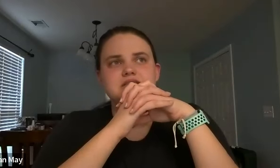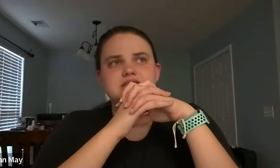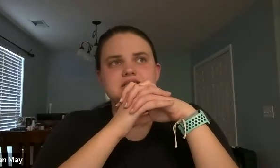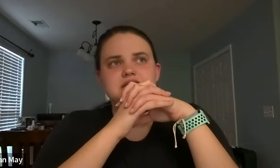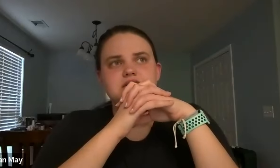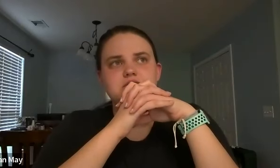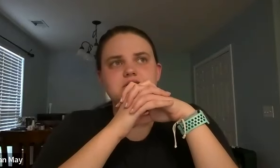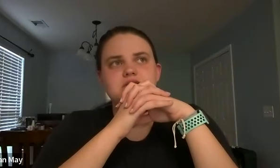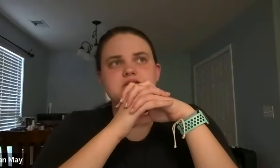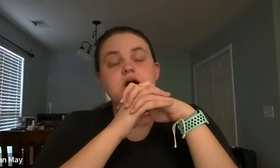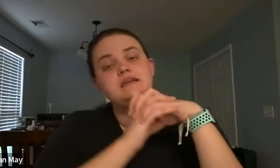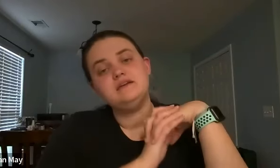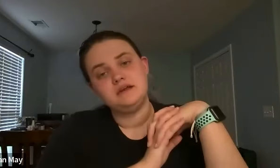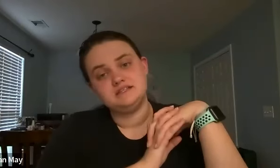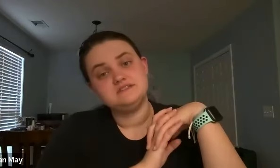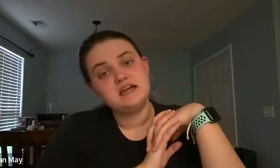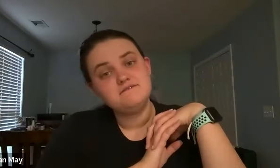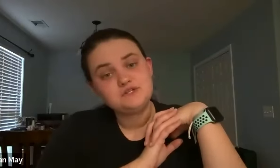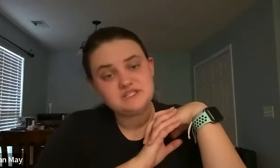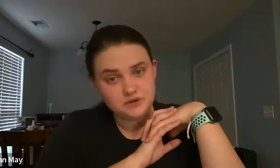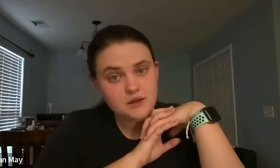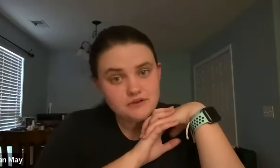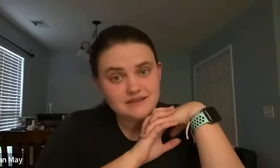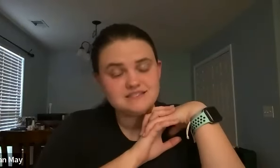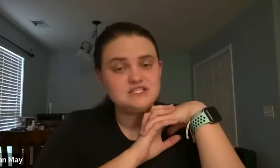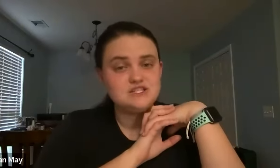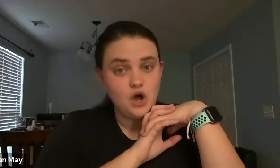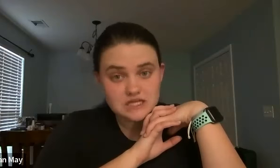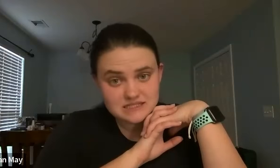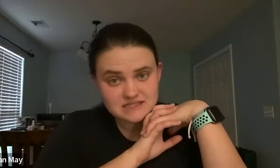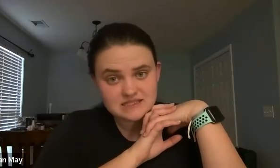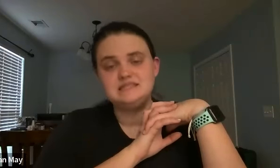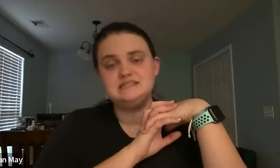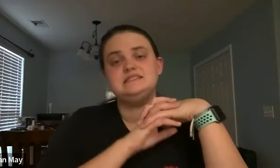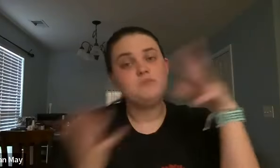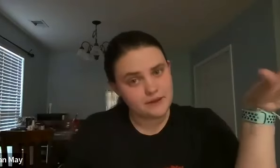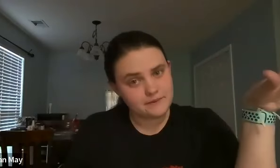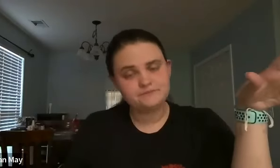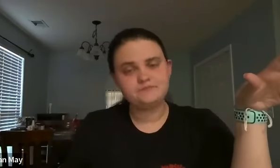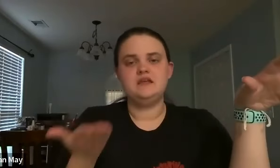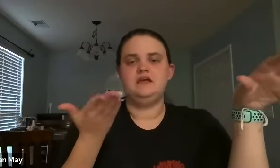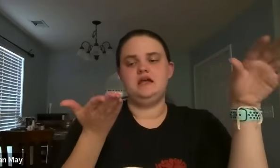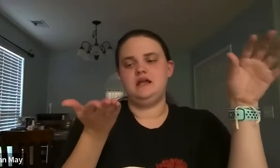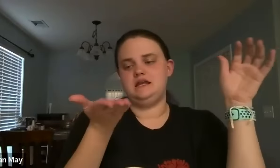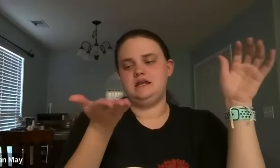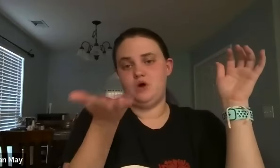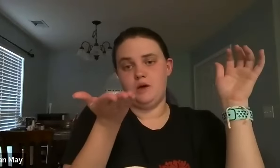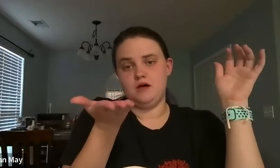Let's see. Okay, so the sign for syrup and sauce is the same one, and it's palm